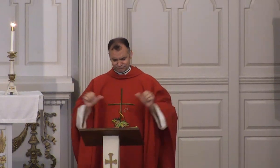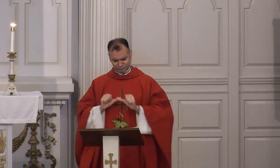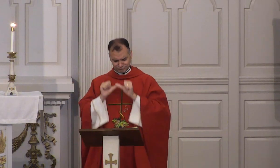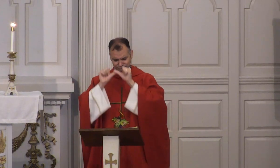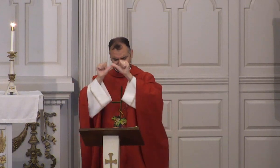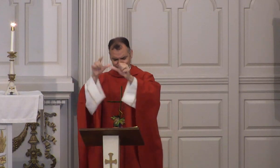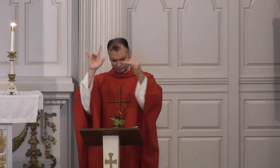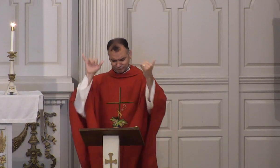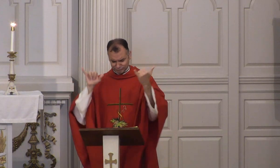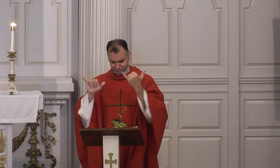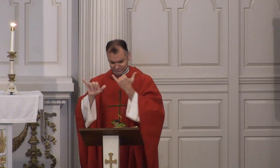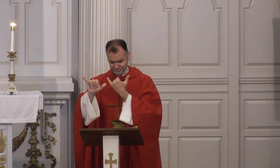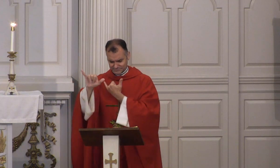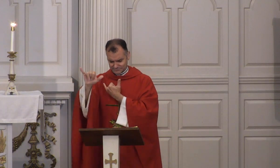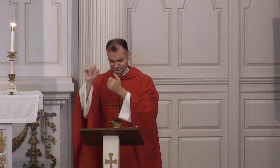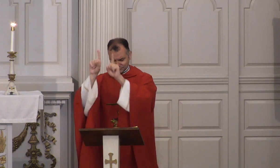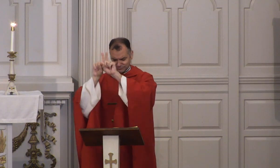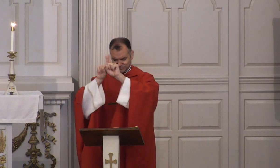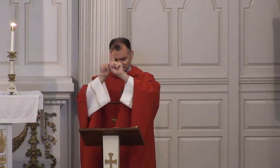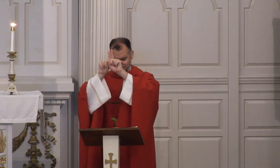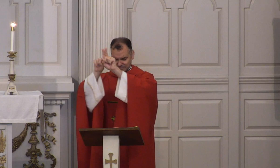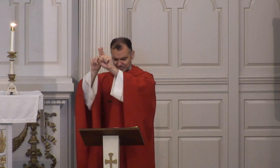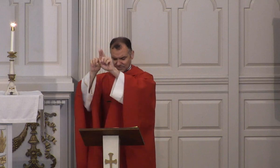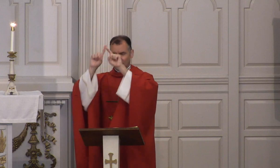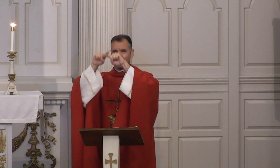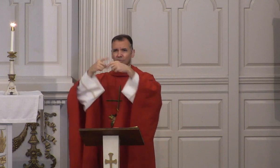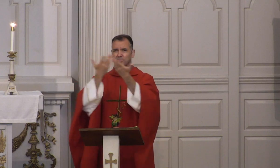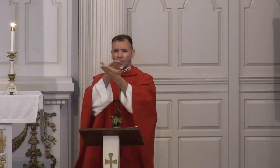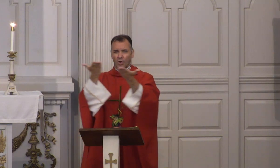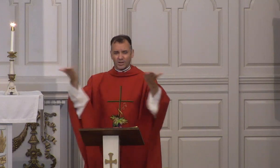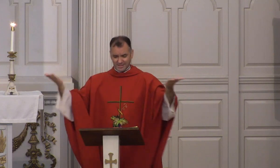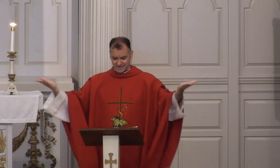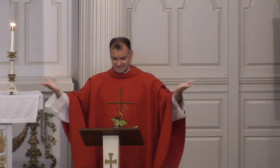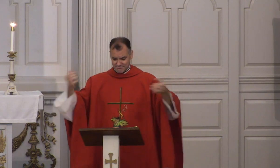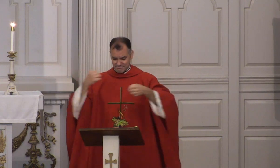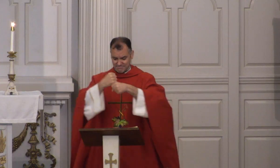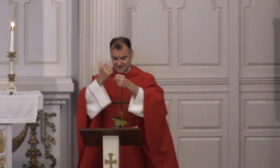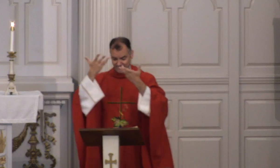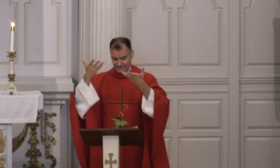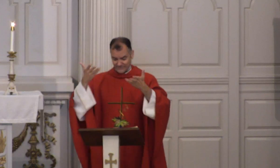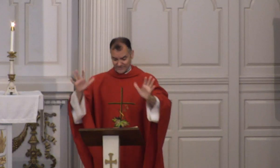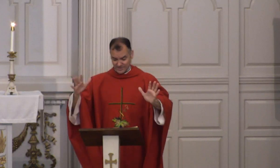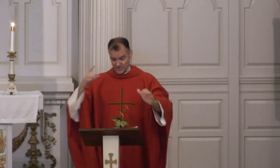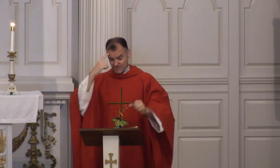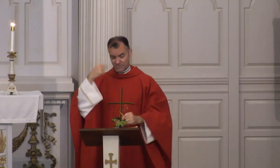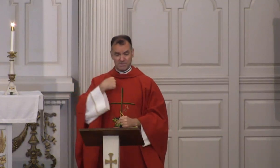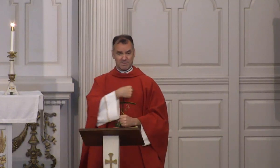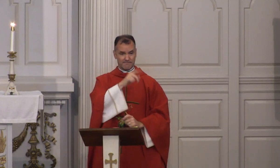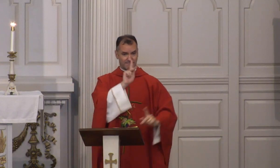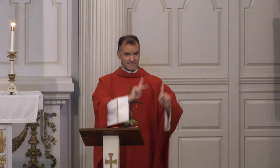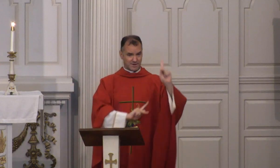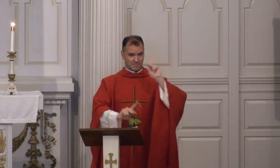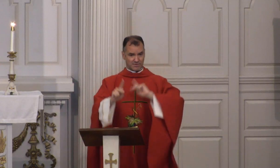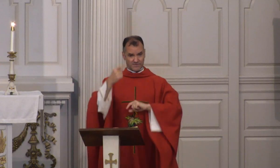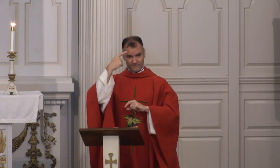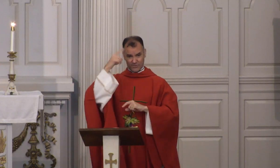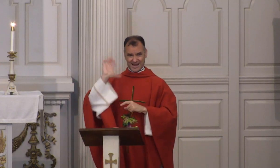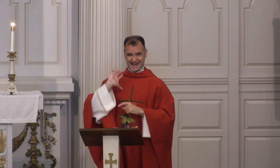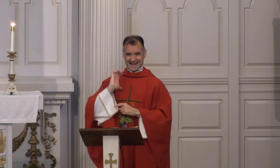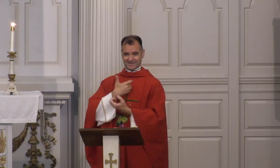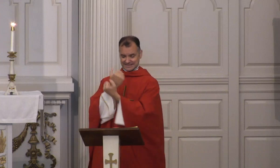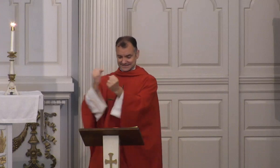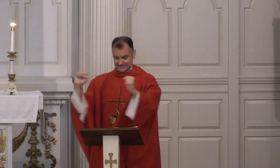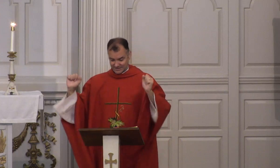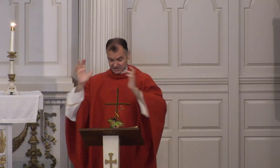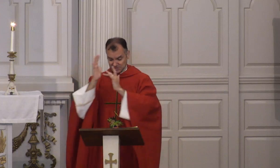from true God, begotten, not made, consubstantial with the Father. Through him all things